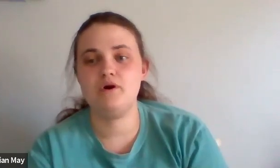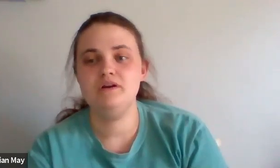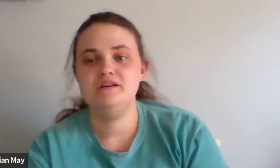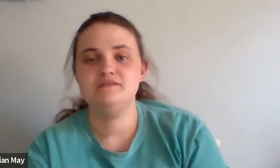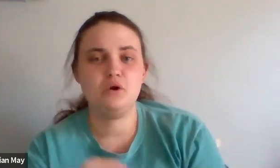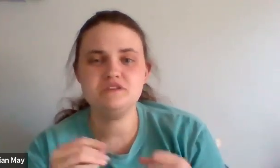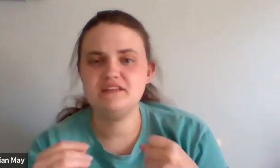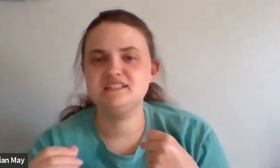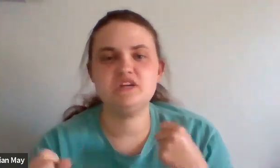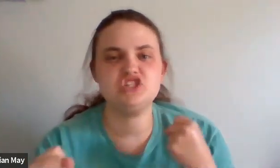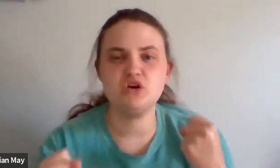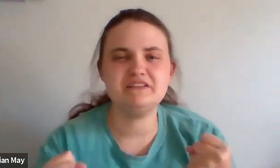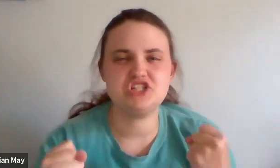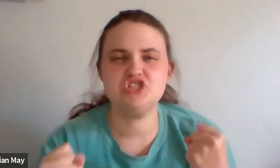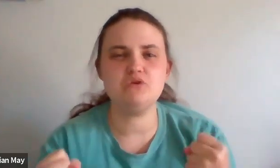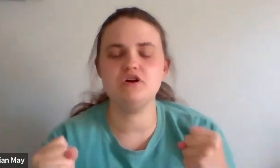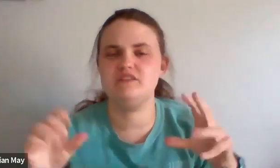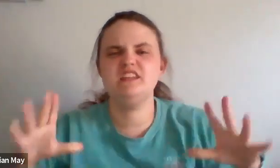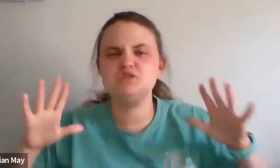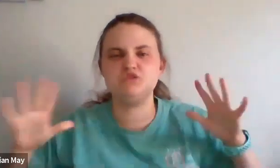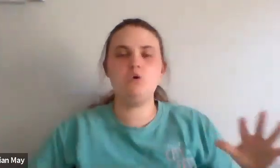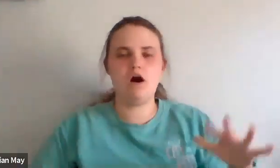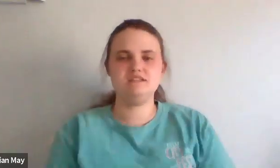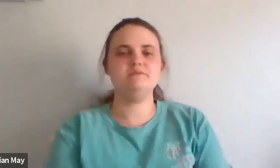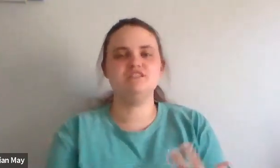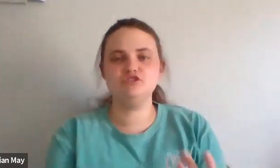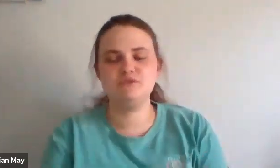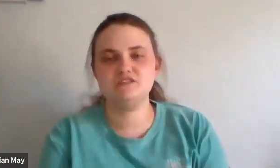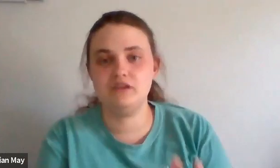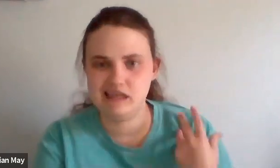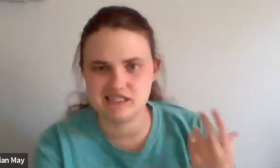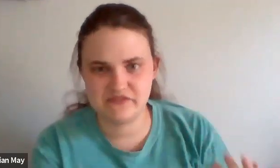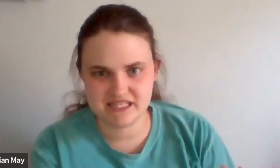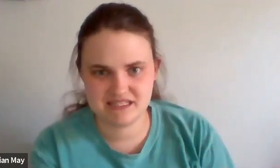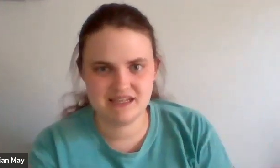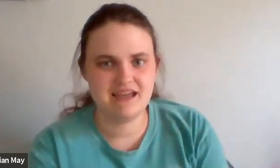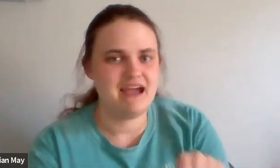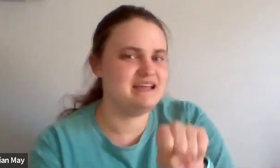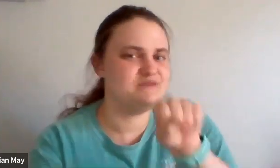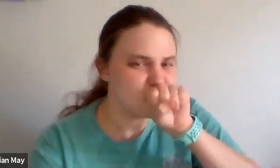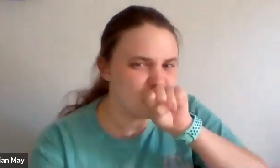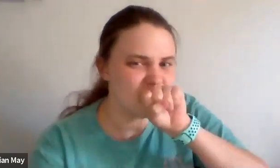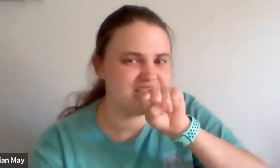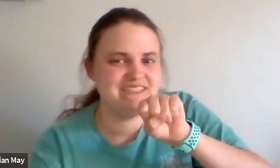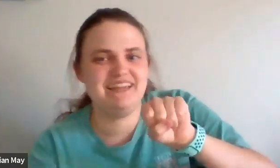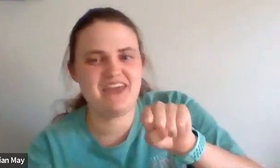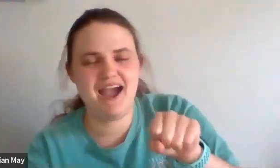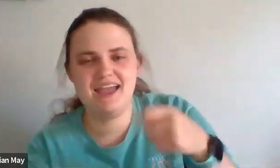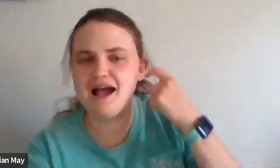for, like, almost saying, like, something is so delicious, so good, or this was so awesome, is they'll do what's called a kiss fist. And it's like that. And I'm